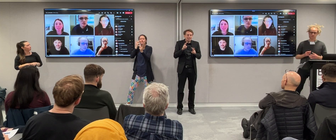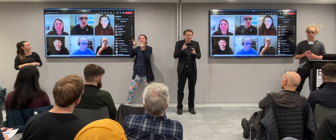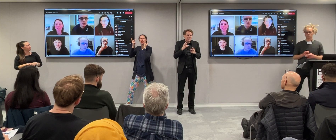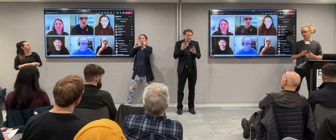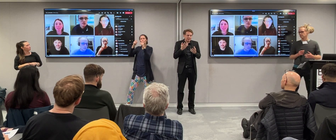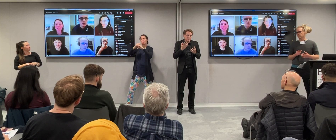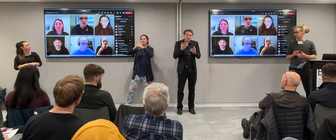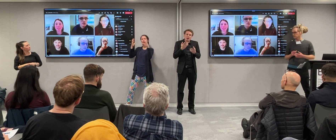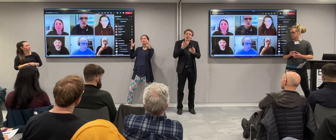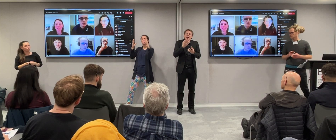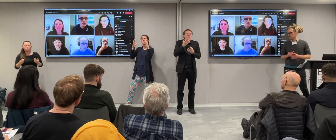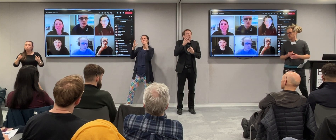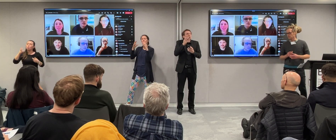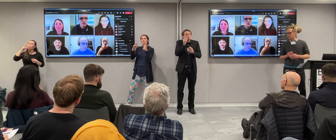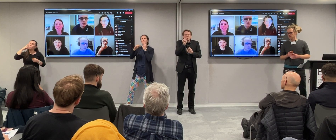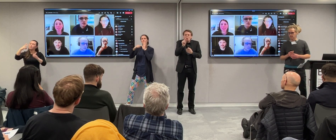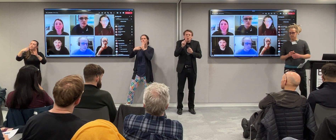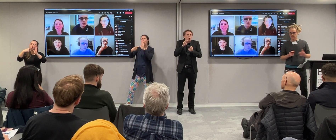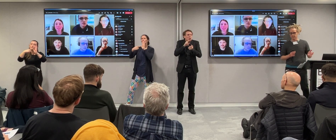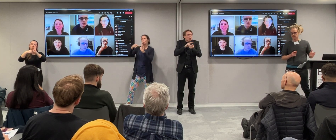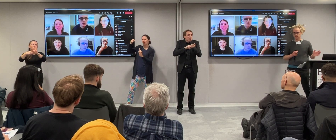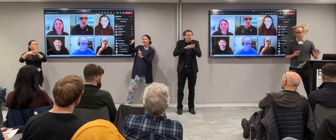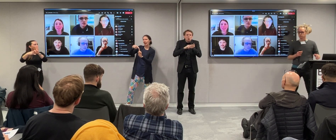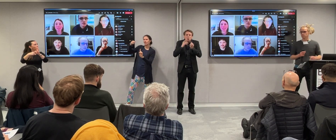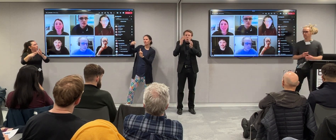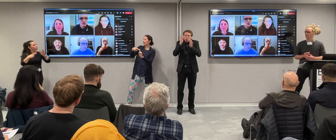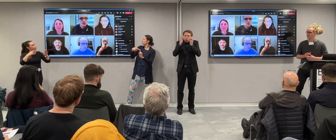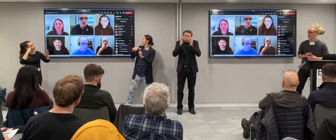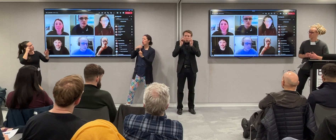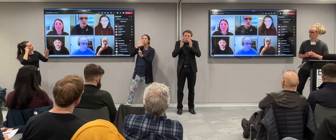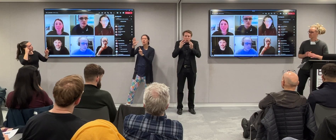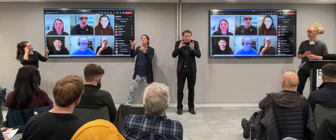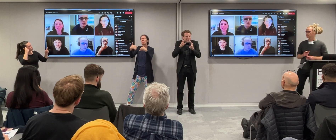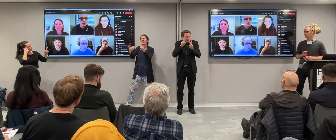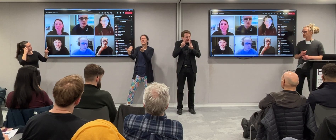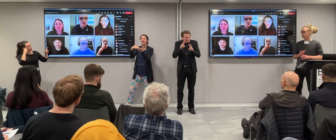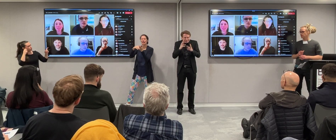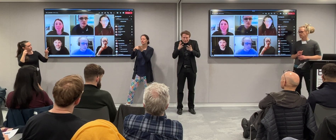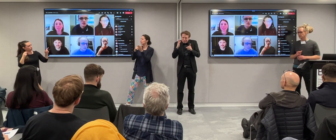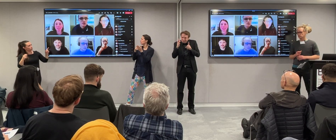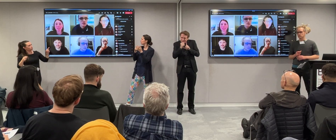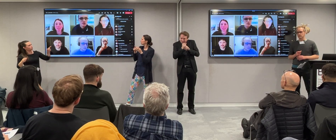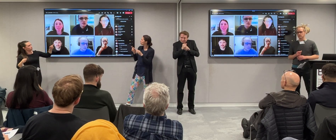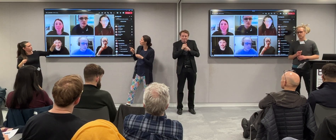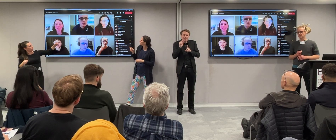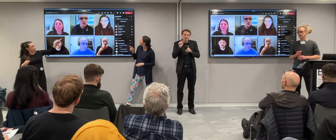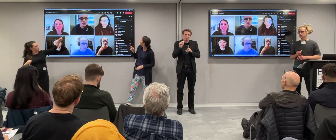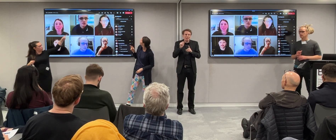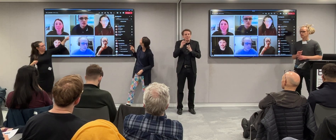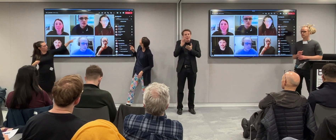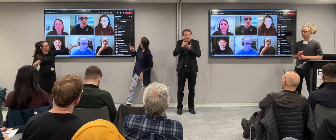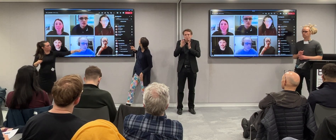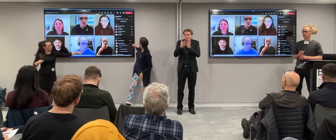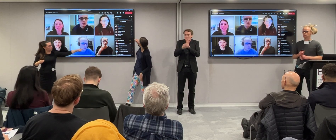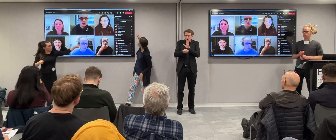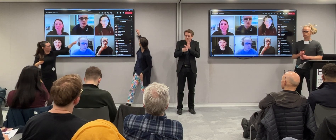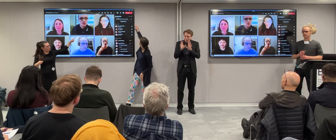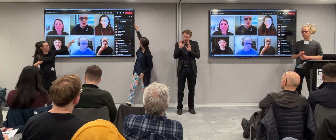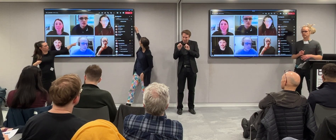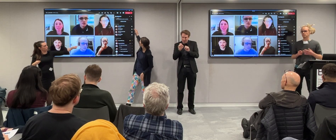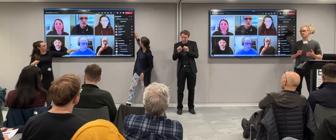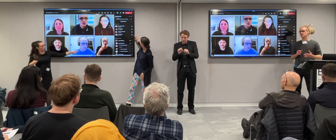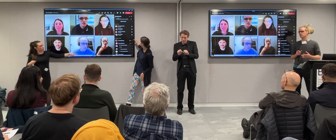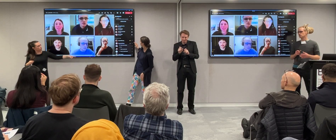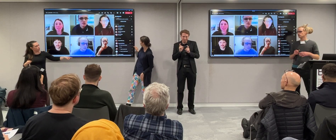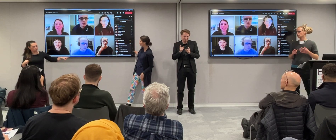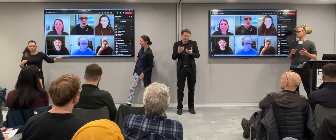visualization of the model activations on the left side. I can replay it again, then you can pay attention to that another time.